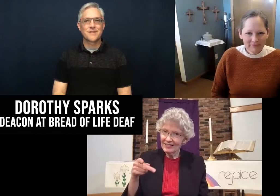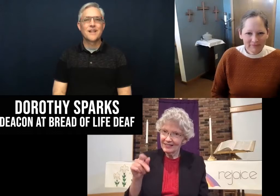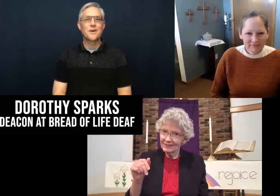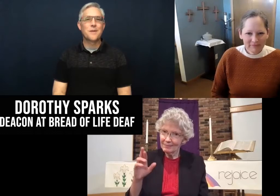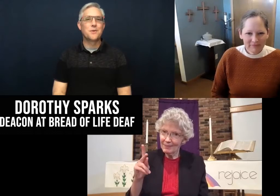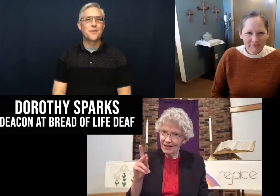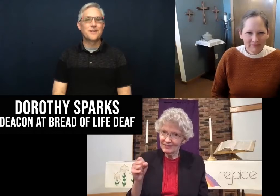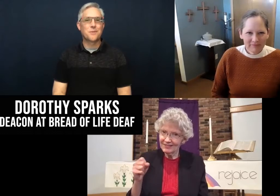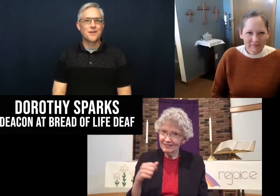Hello, I'm Dorothy Sparks.